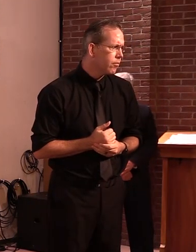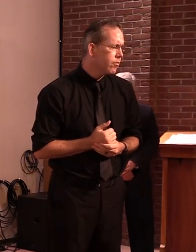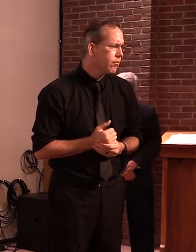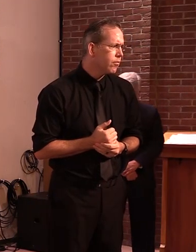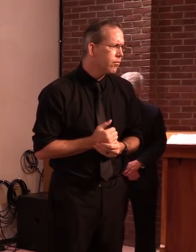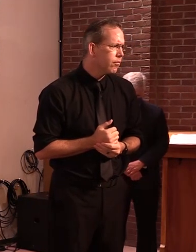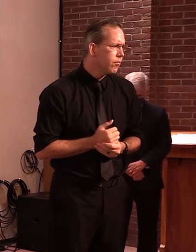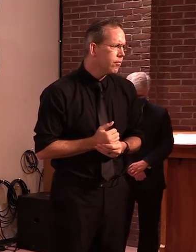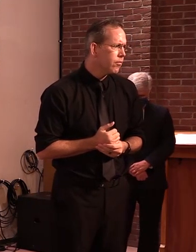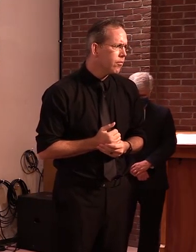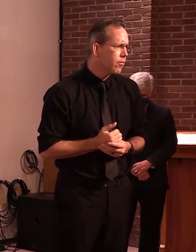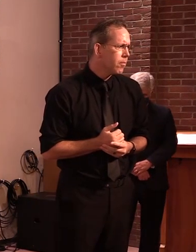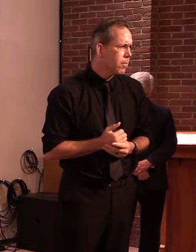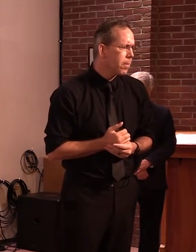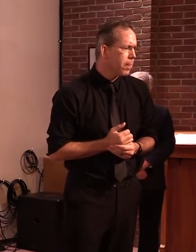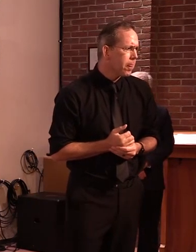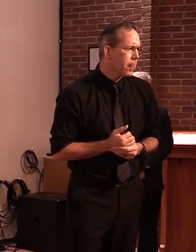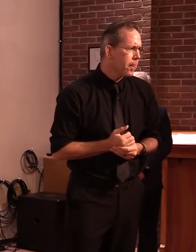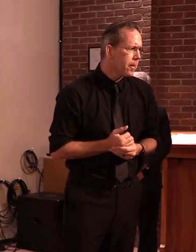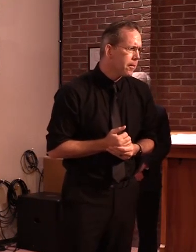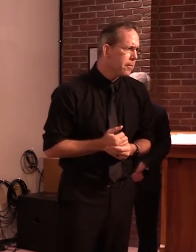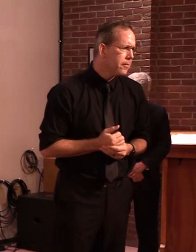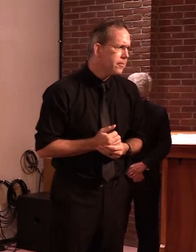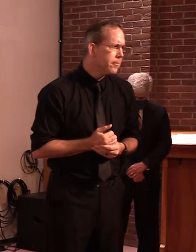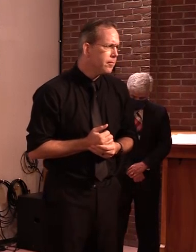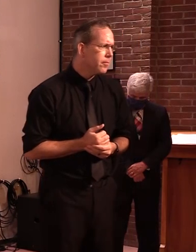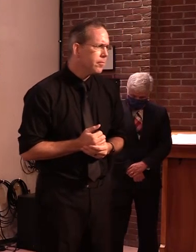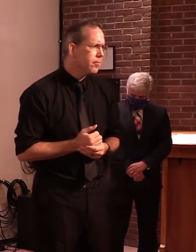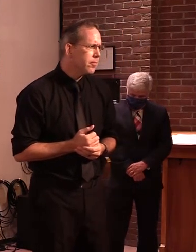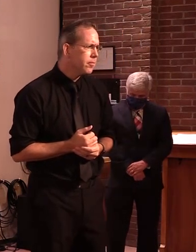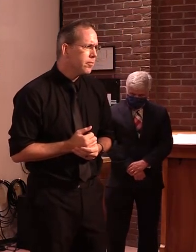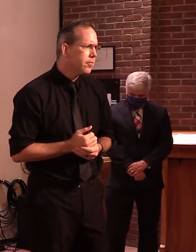which should people see this executive reporting tool as a way